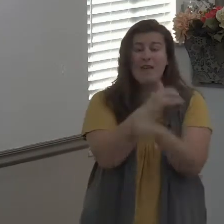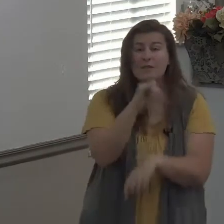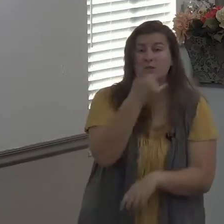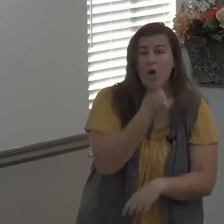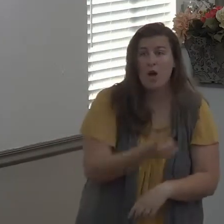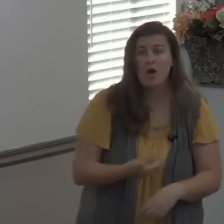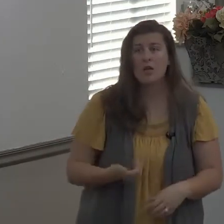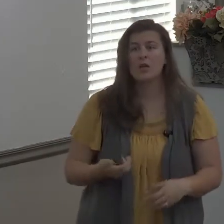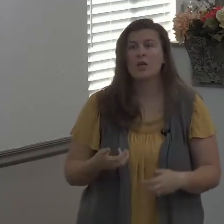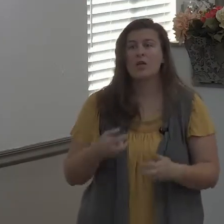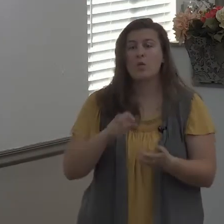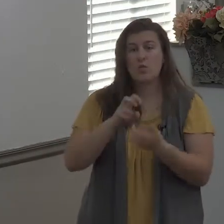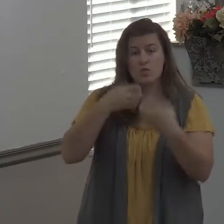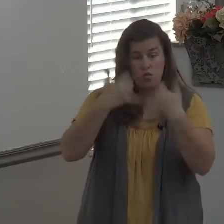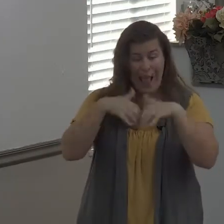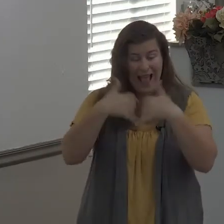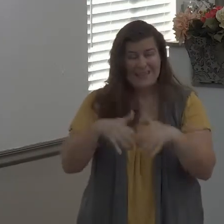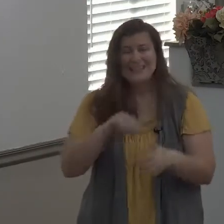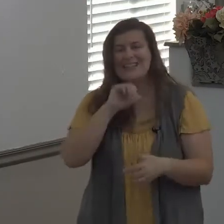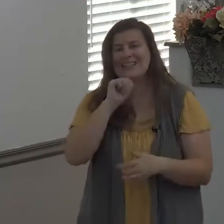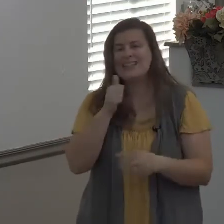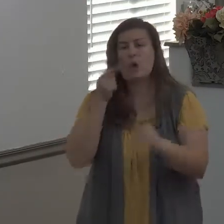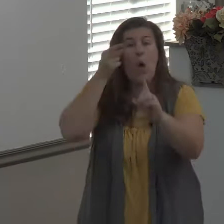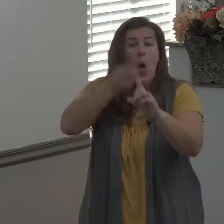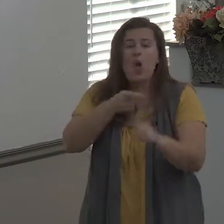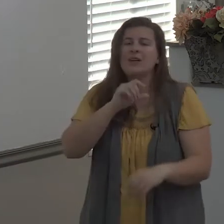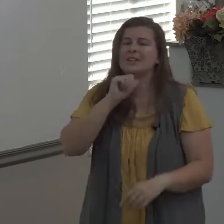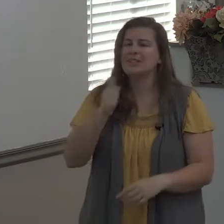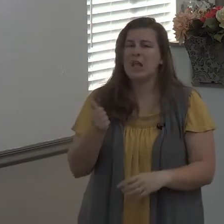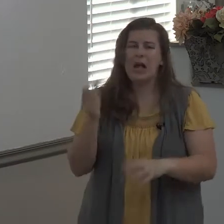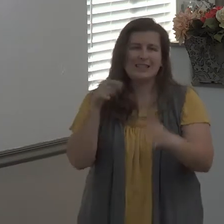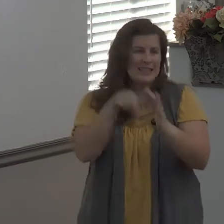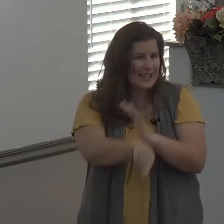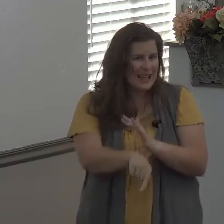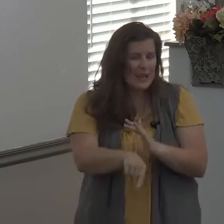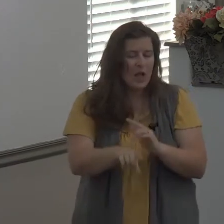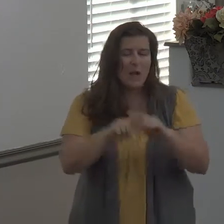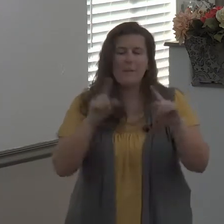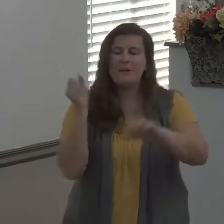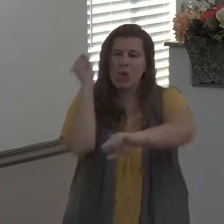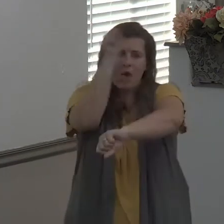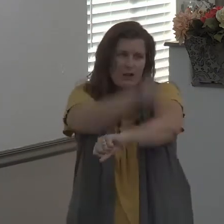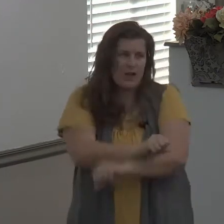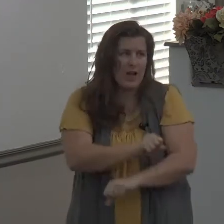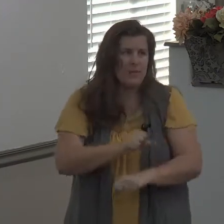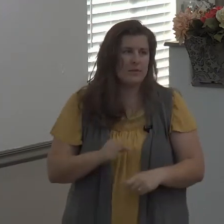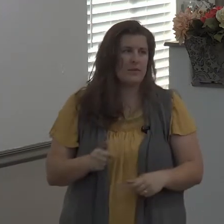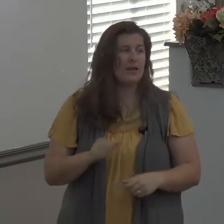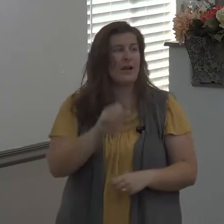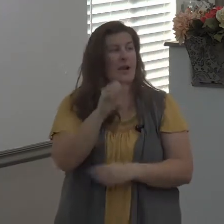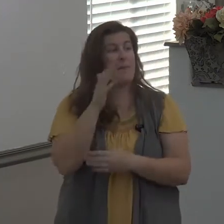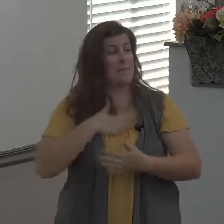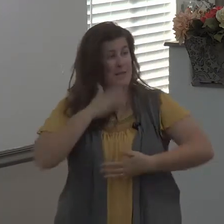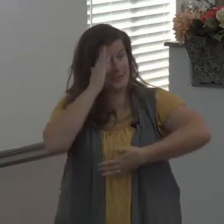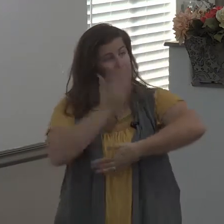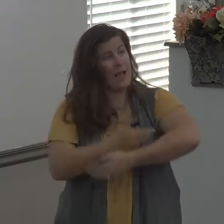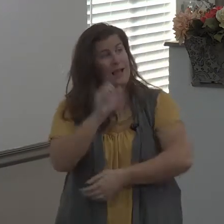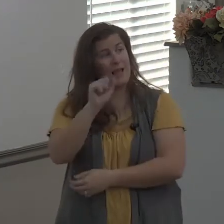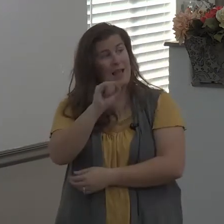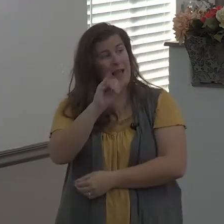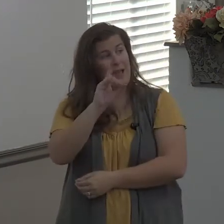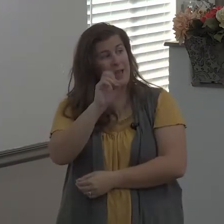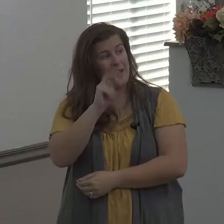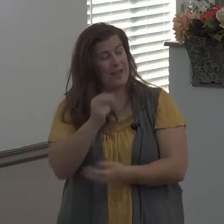there, we've been tempted by the devil. We're fighting the wrong fight. The goal of wrestling is not to kill, but it's to subdue and